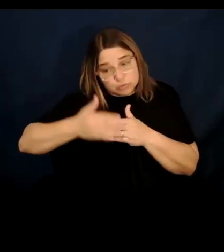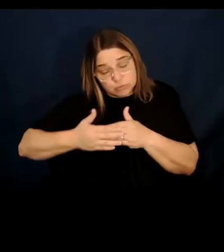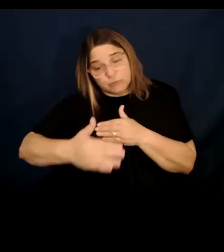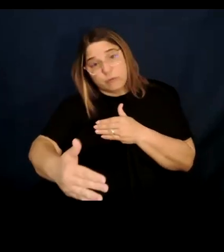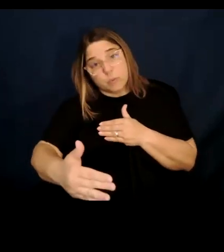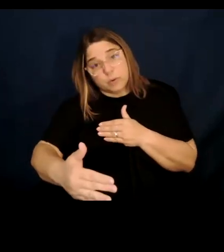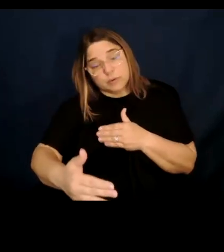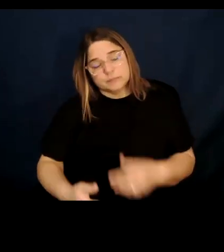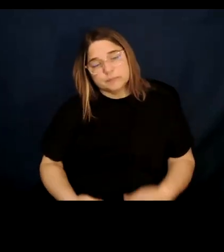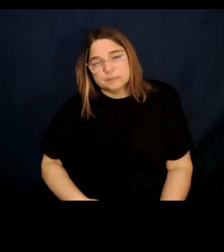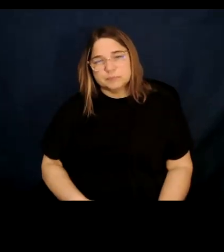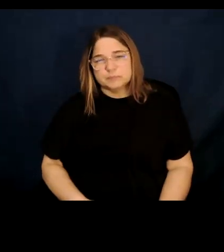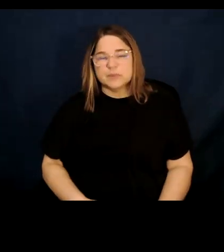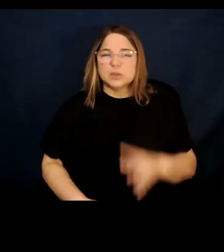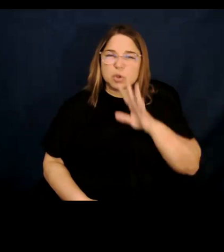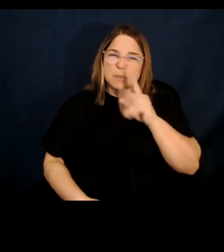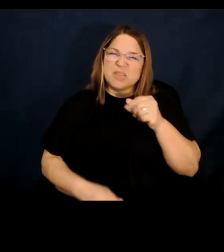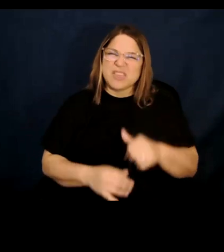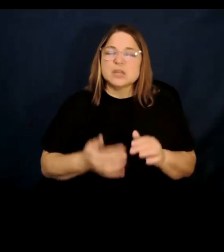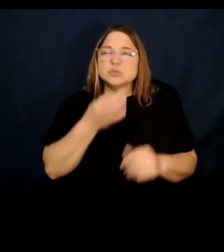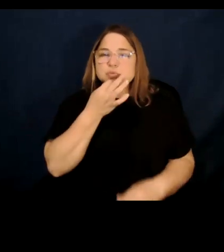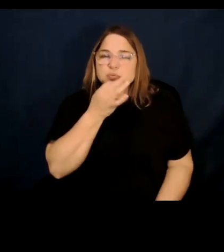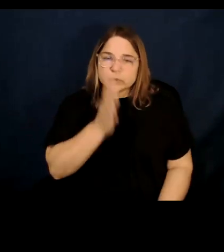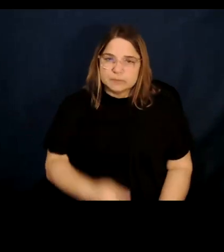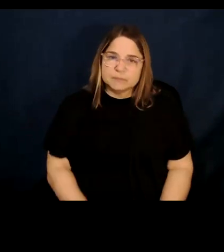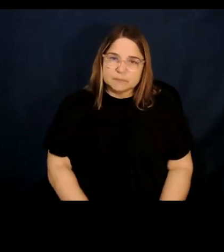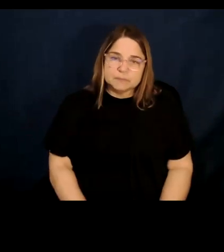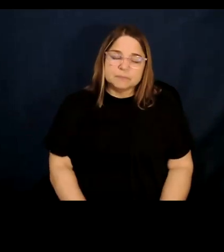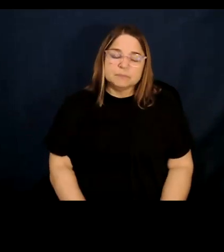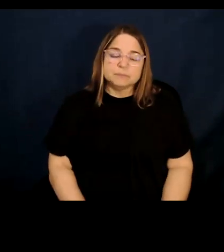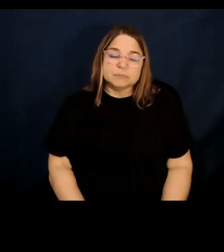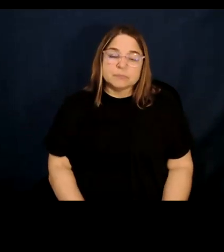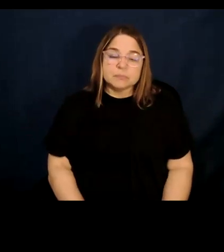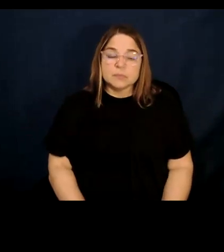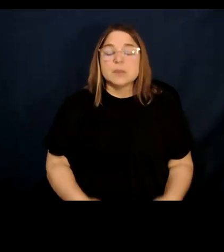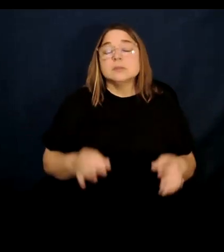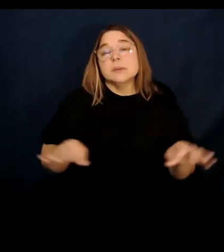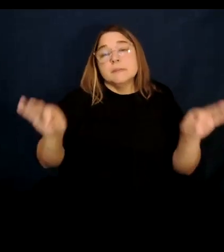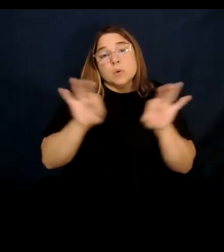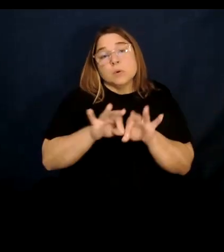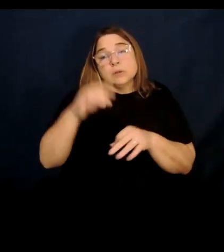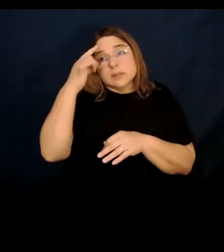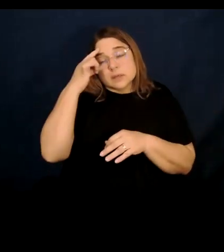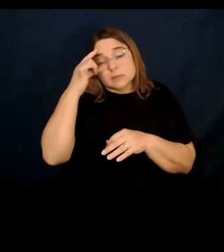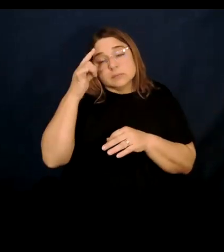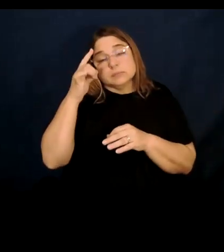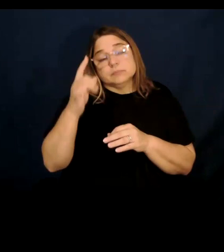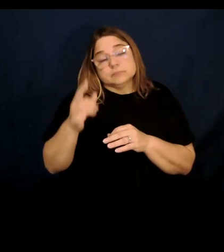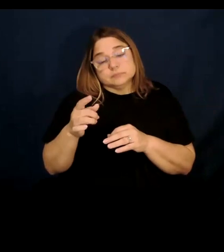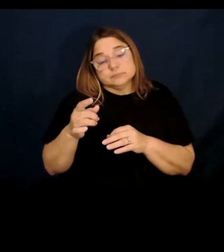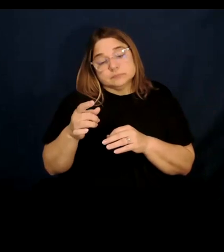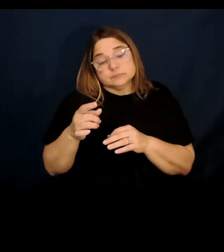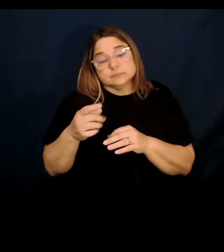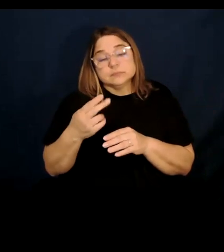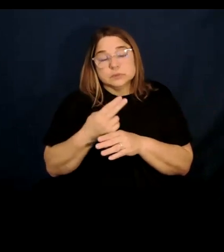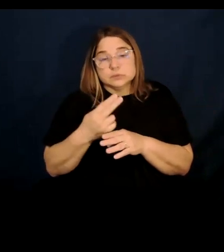We're going to talk about that in a little bit of detail in a moment. It's important to consider this. Not only are we able to use